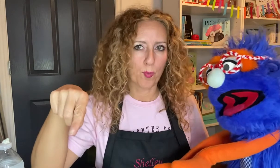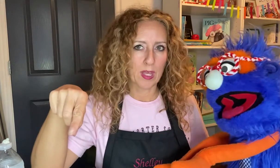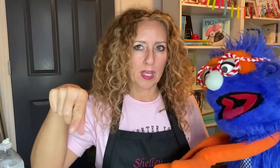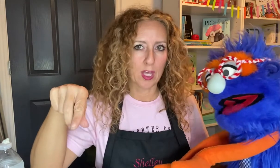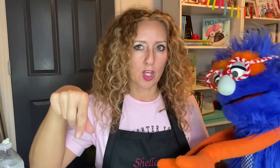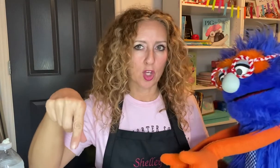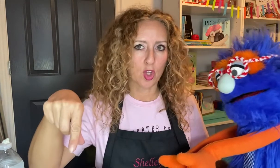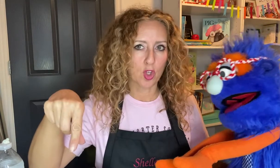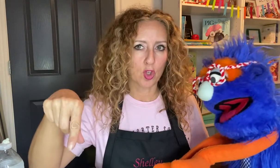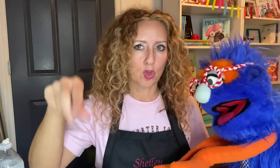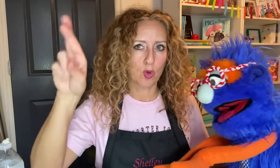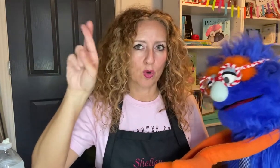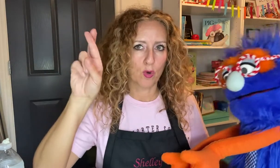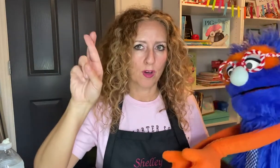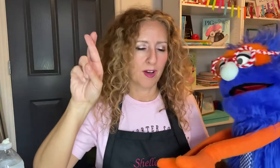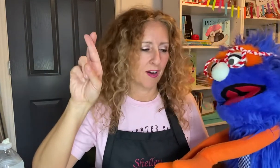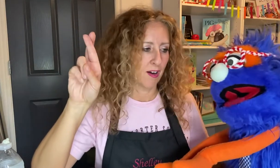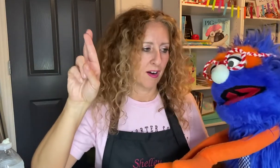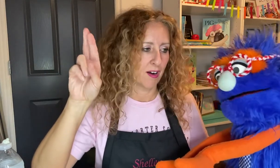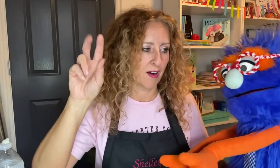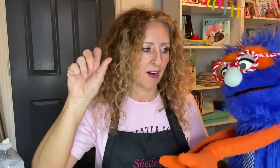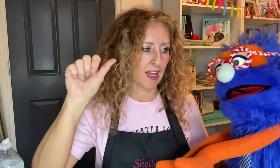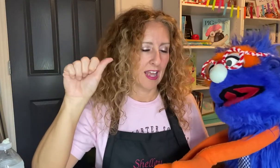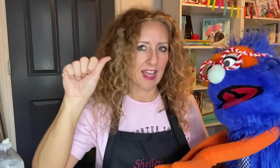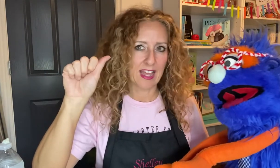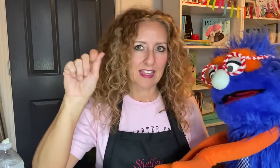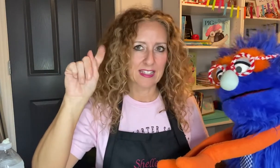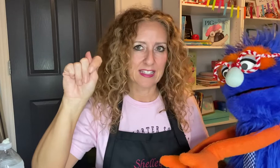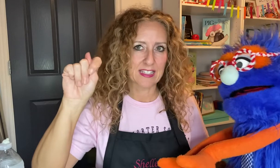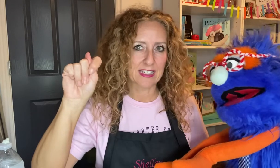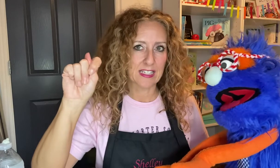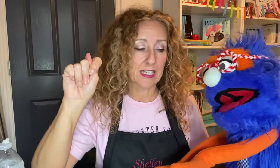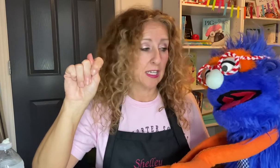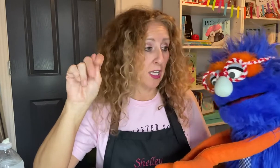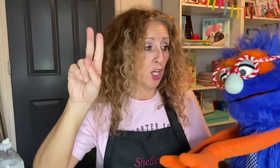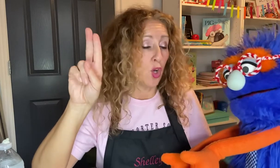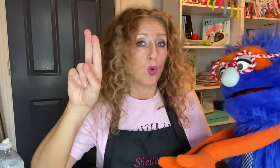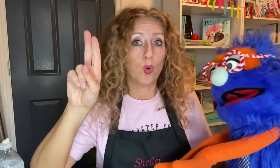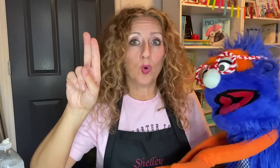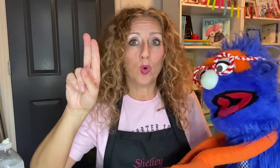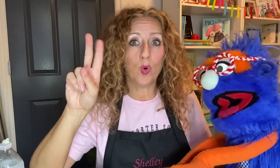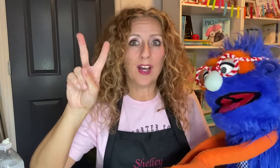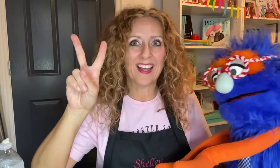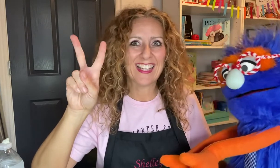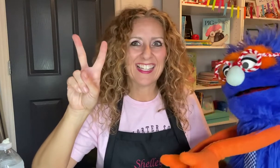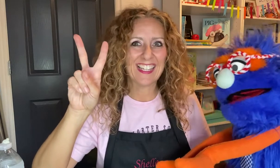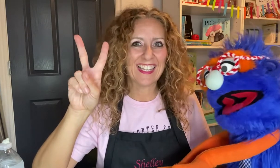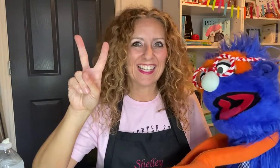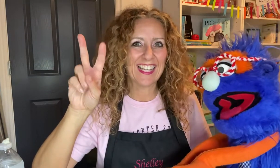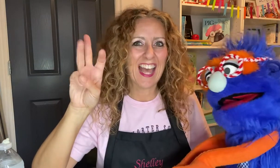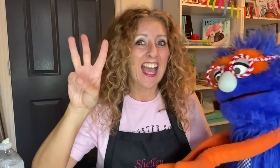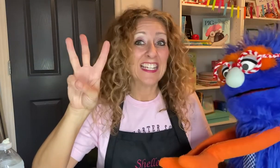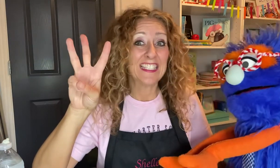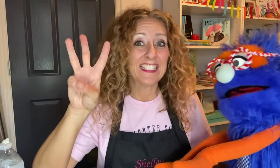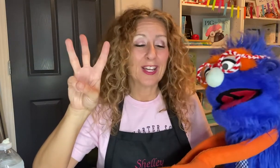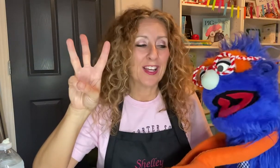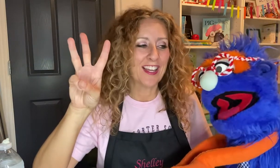P, Q, R, S, T, U, V, E, W,